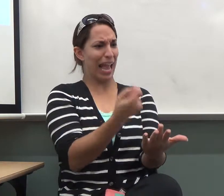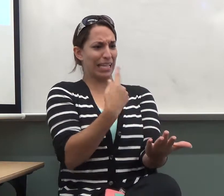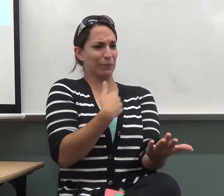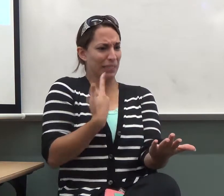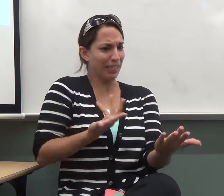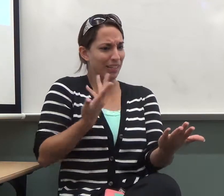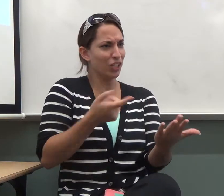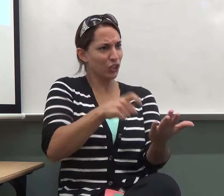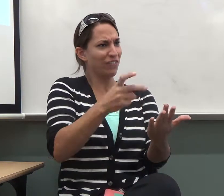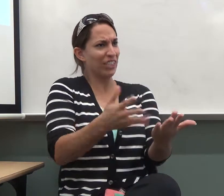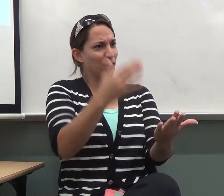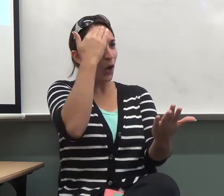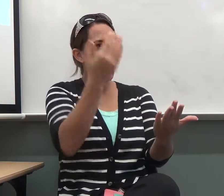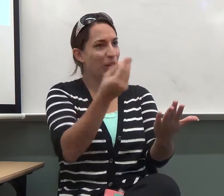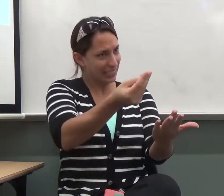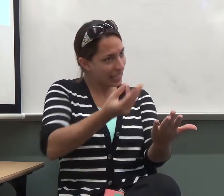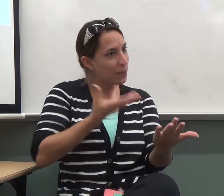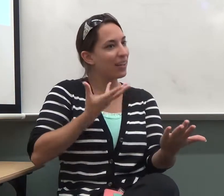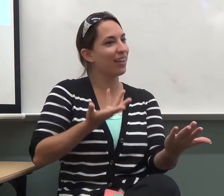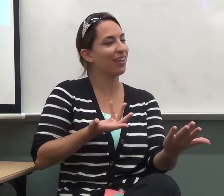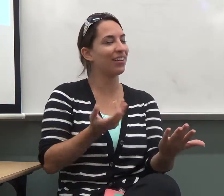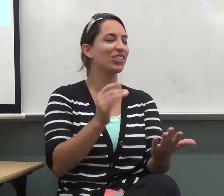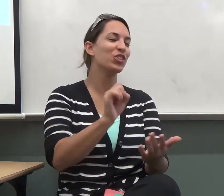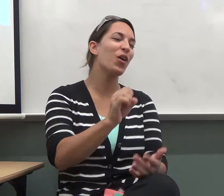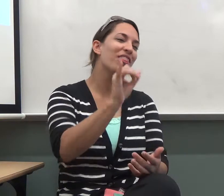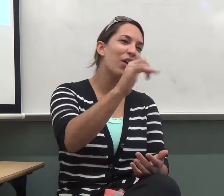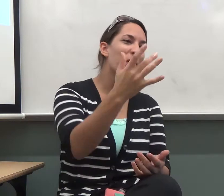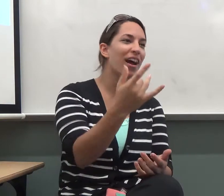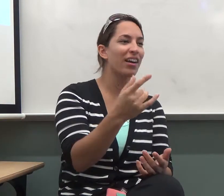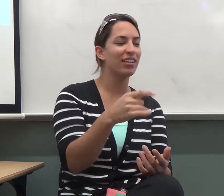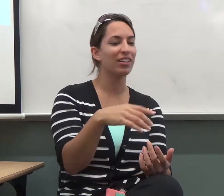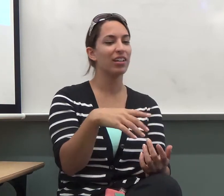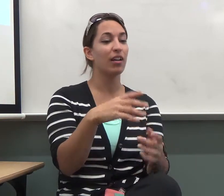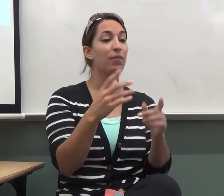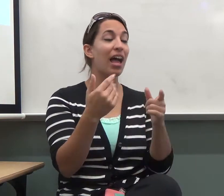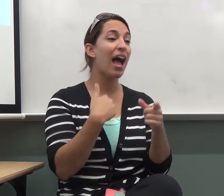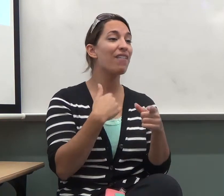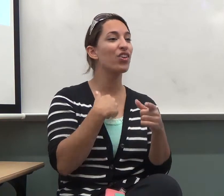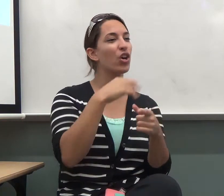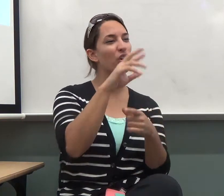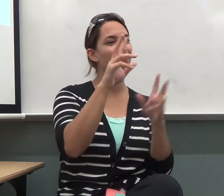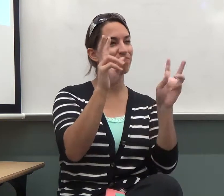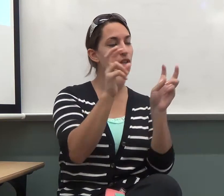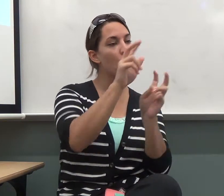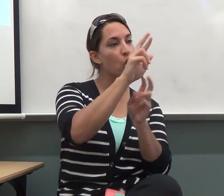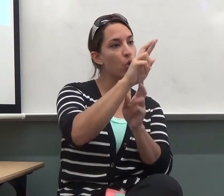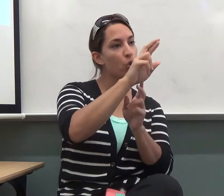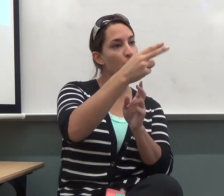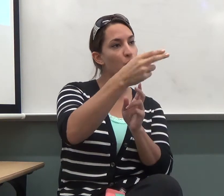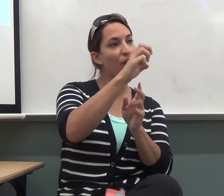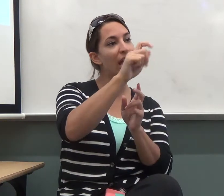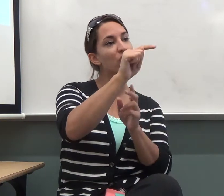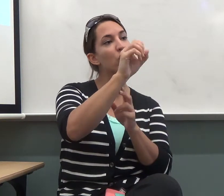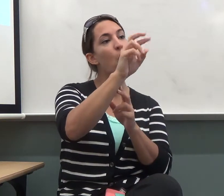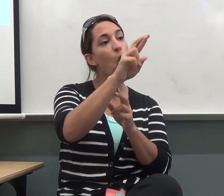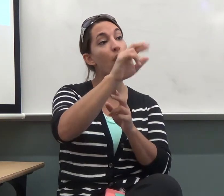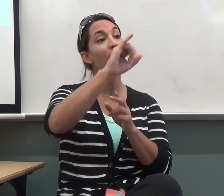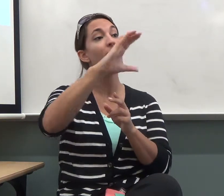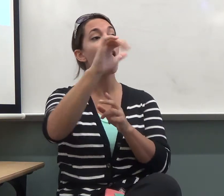why rhetorical questions are not always good. Rhetorical questions are questions that have an answer everybody knows. Why would you ask me that?